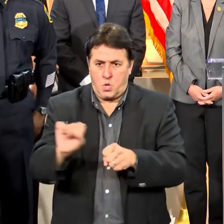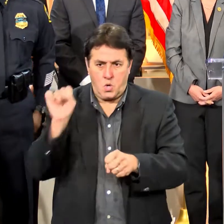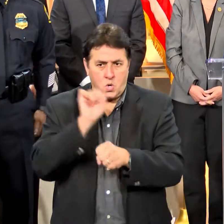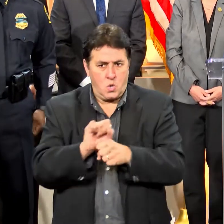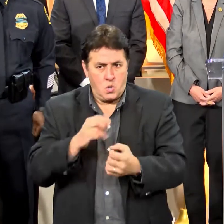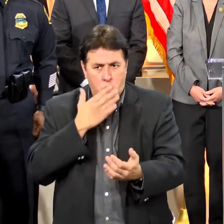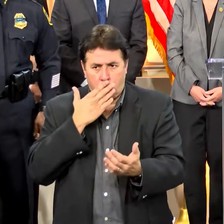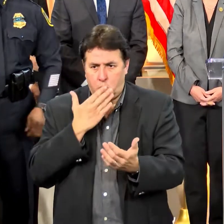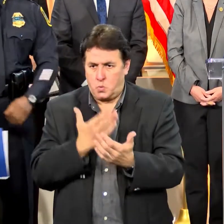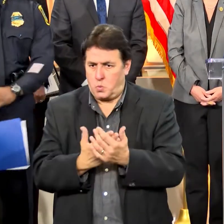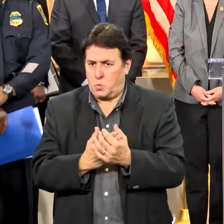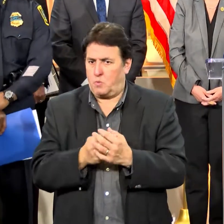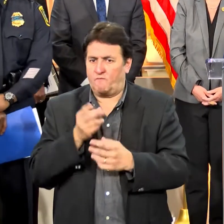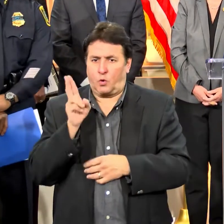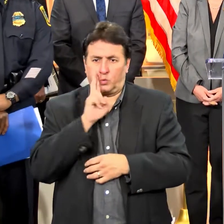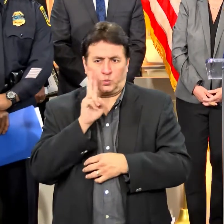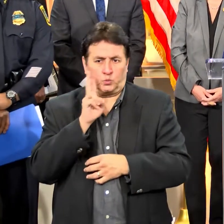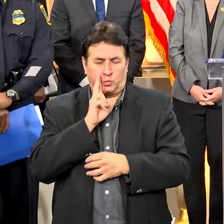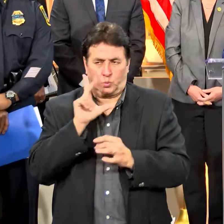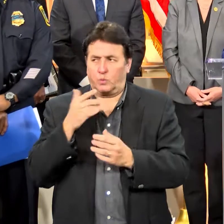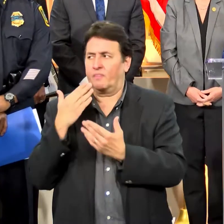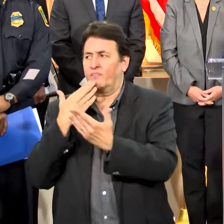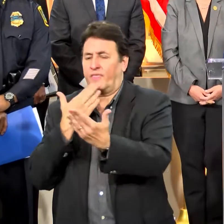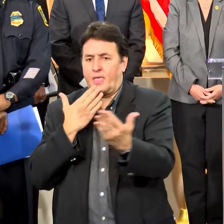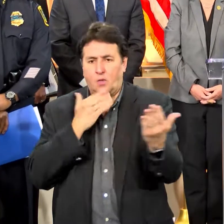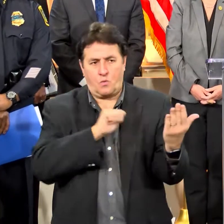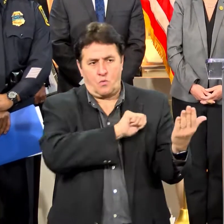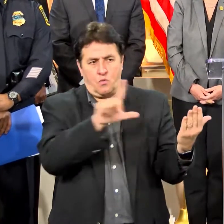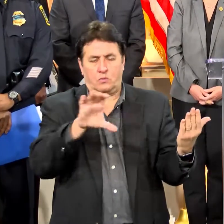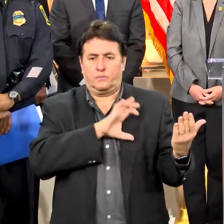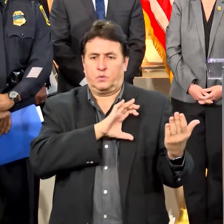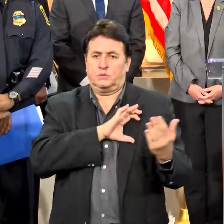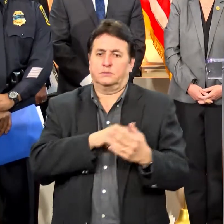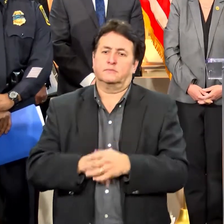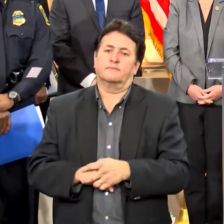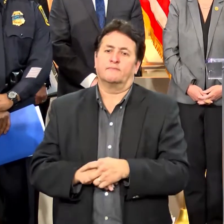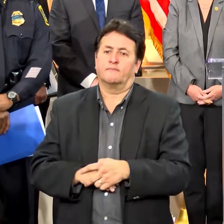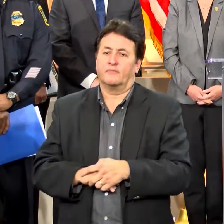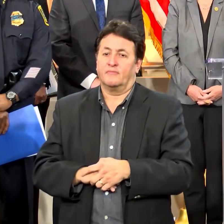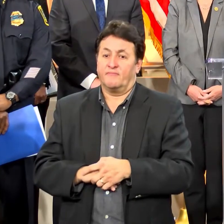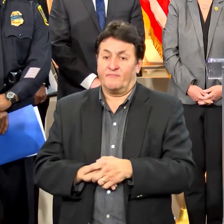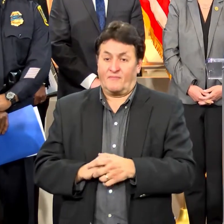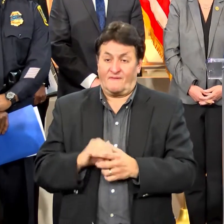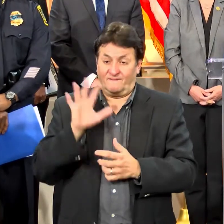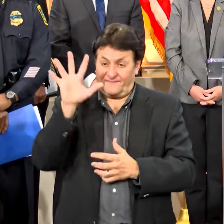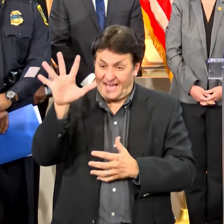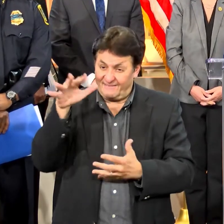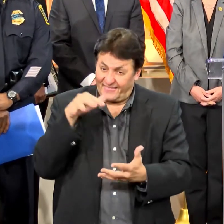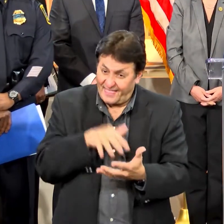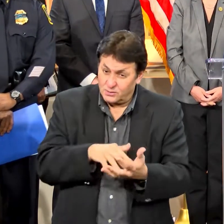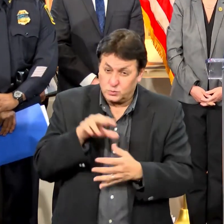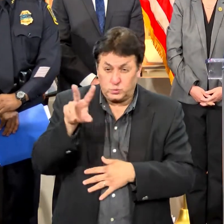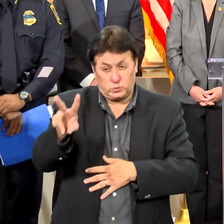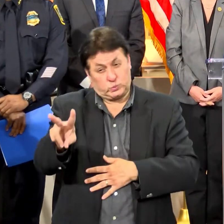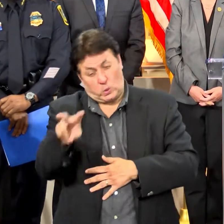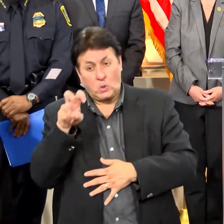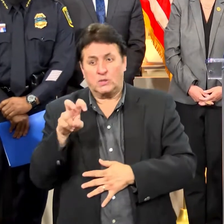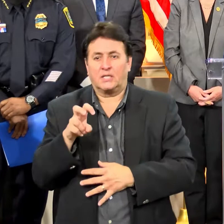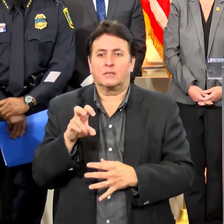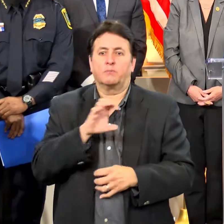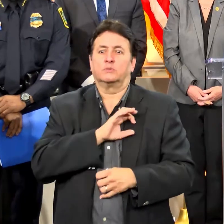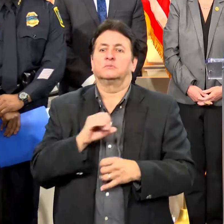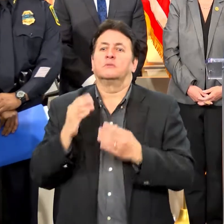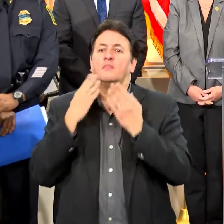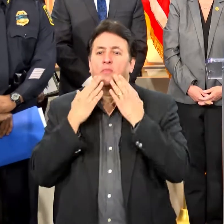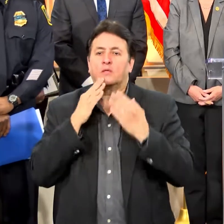the city of Houston, all 5,200 of them and more. We appreciate and value their